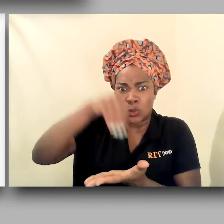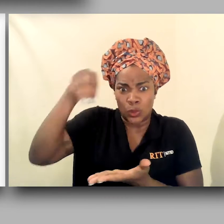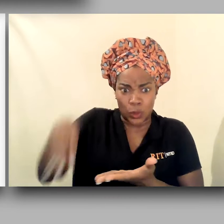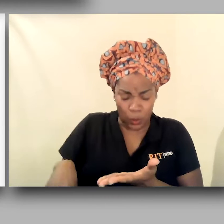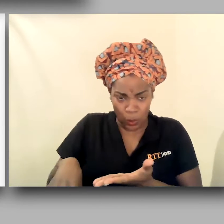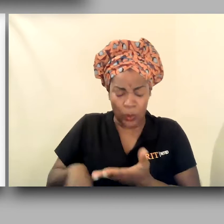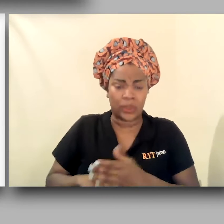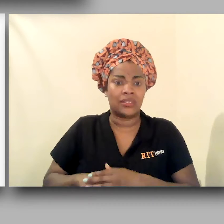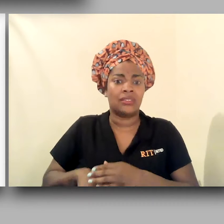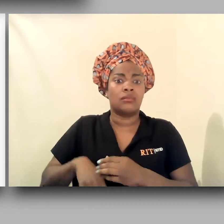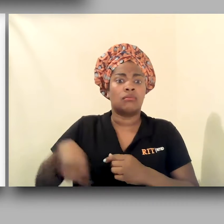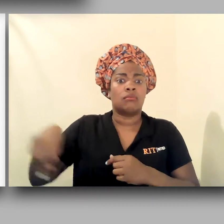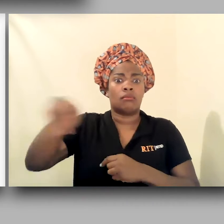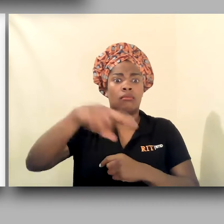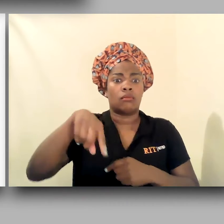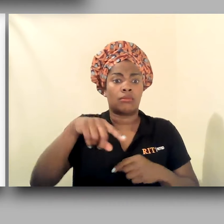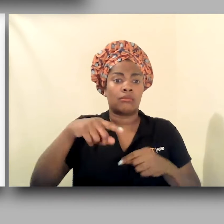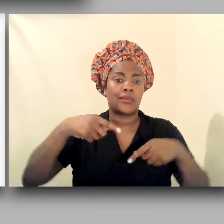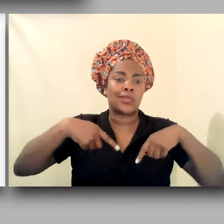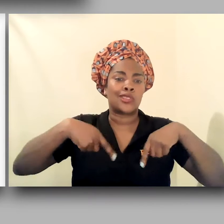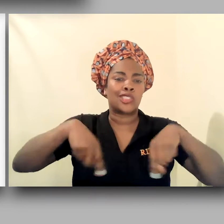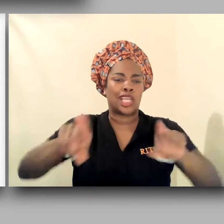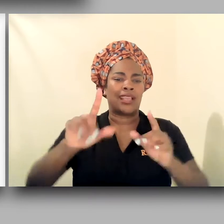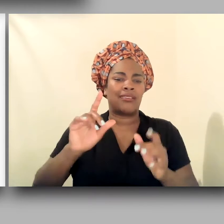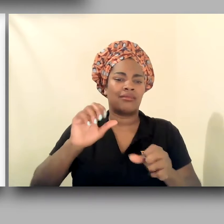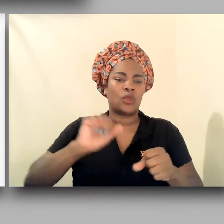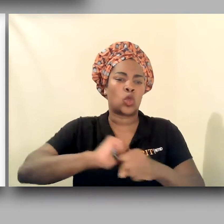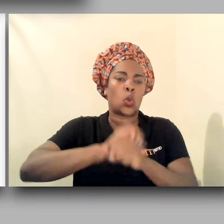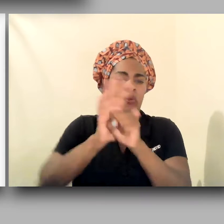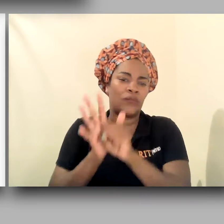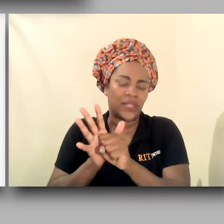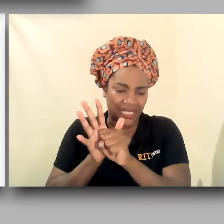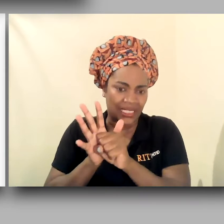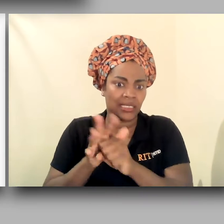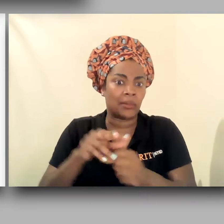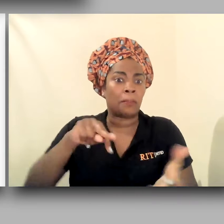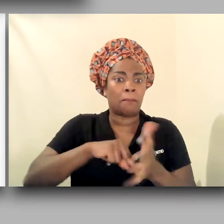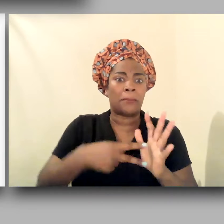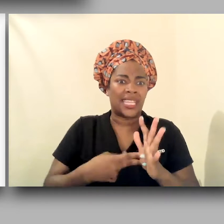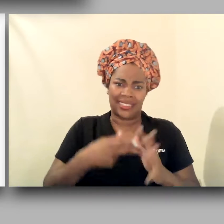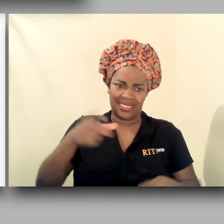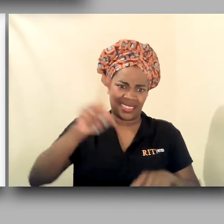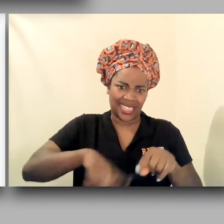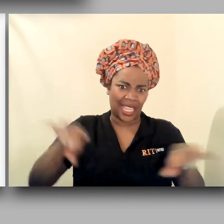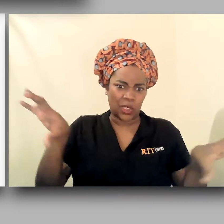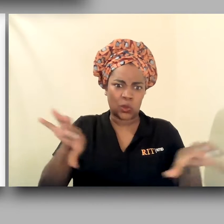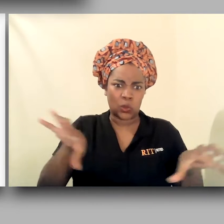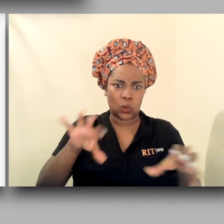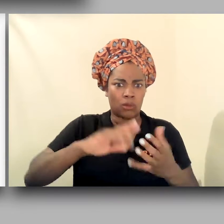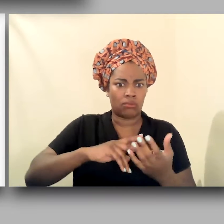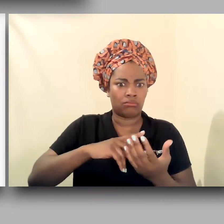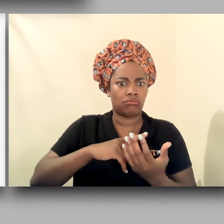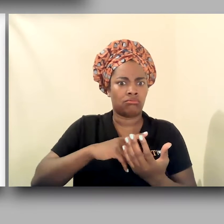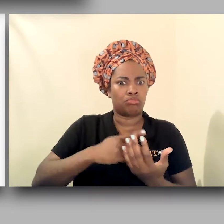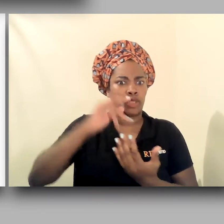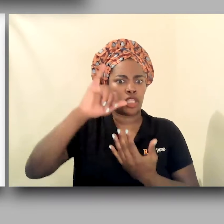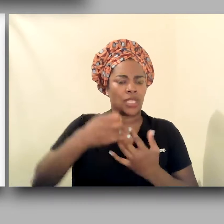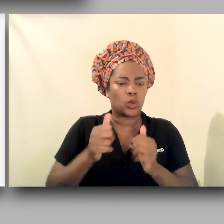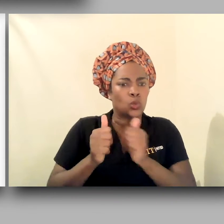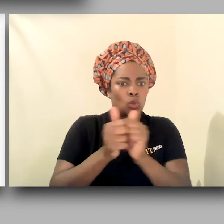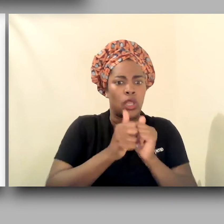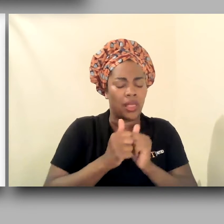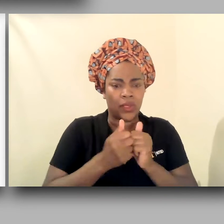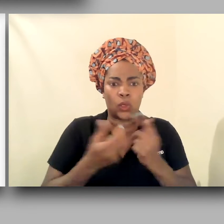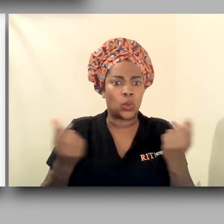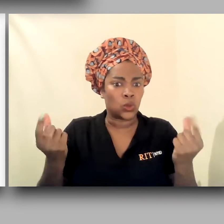during COVID's time. So that means you can do it. It was a project that they worked with another